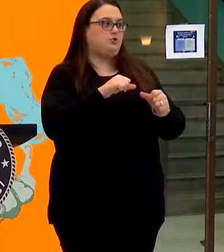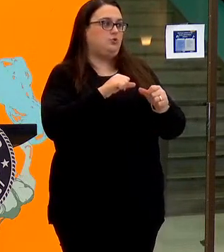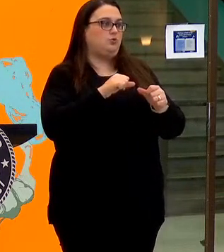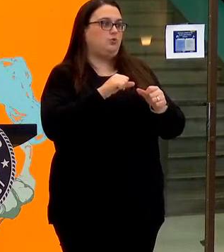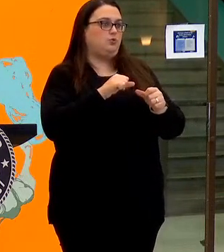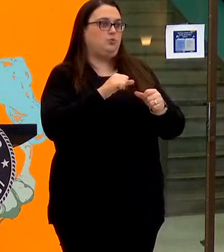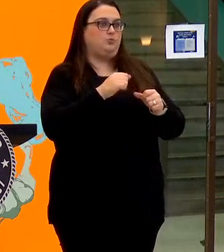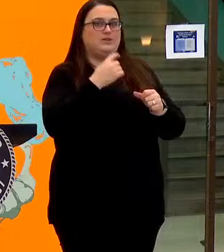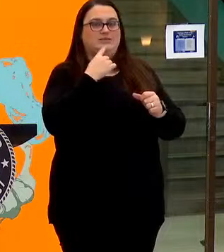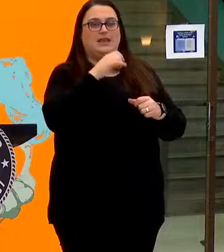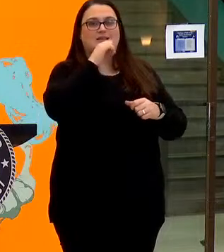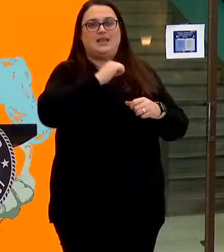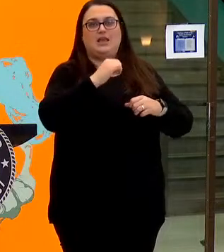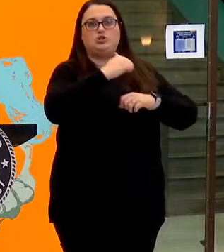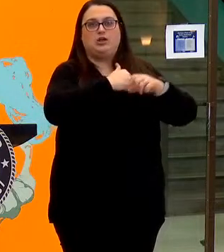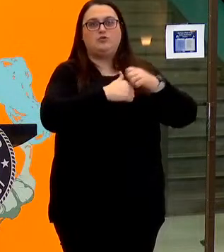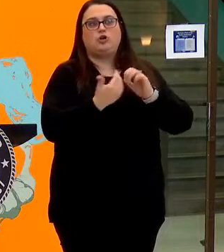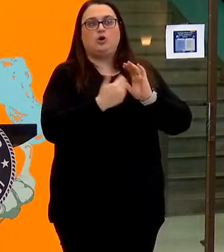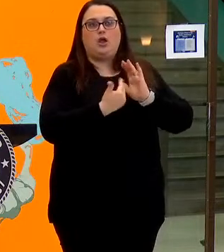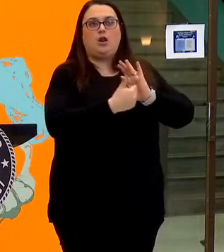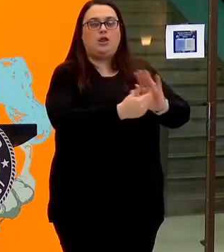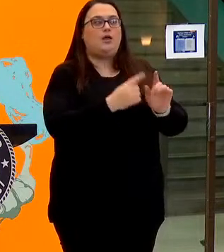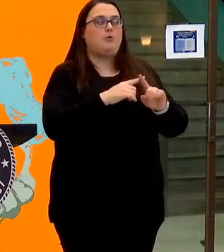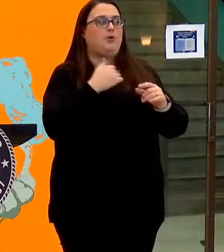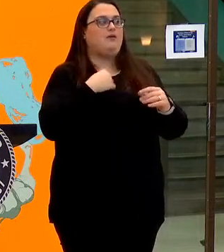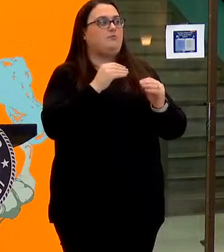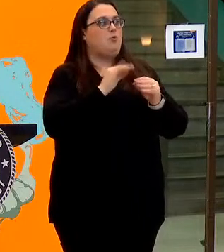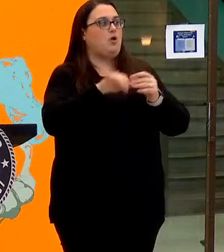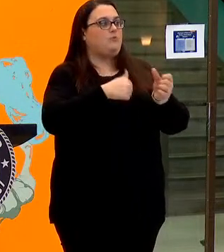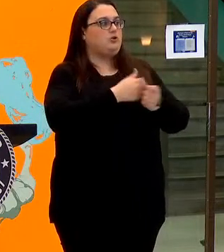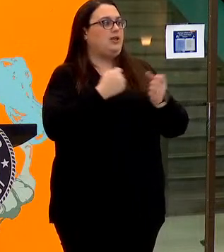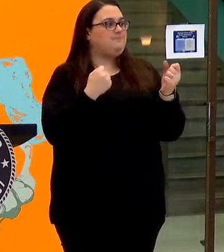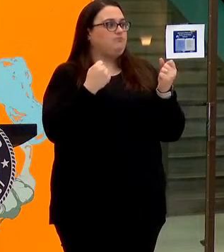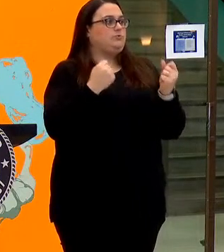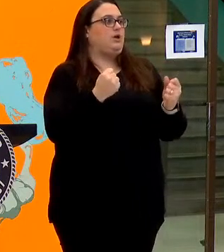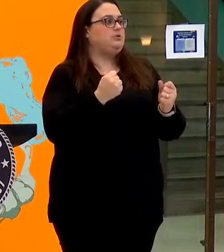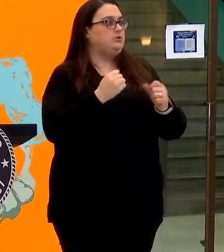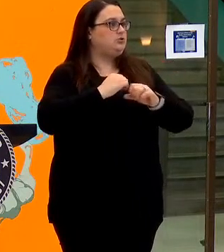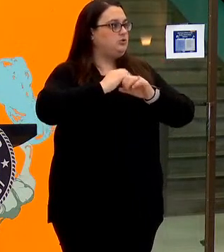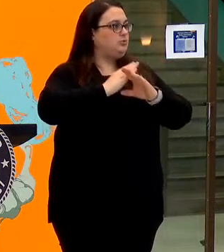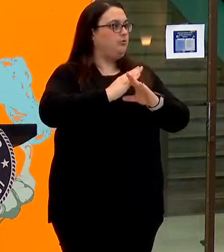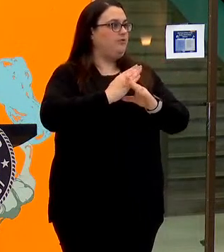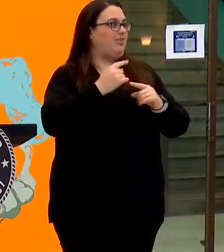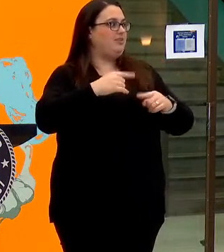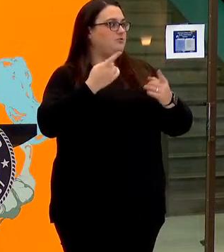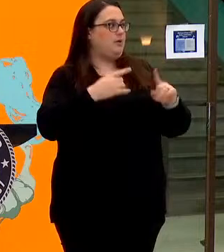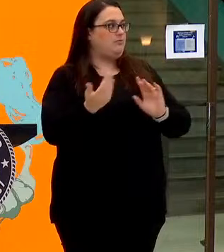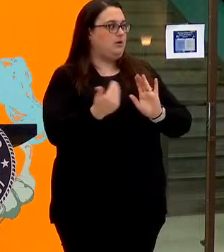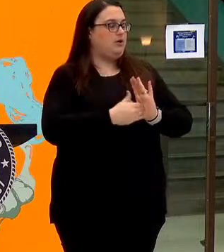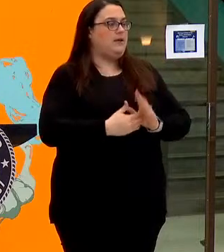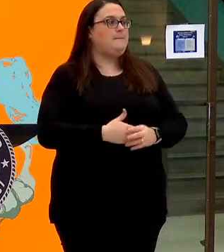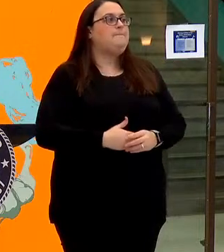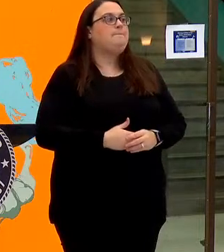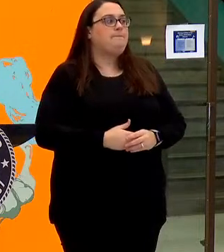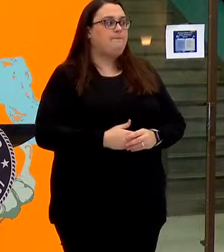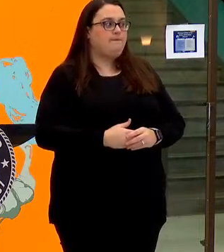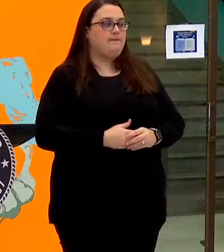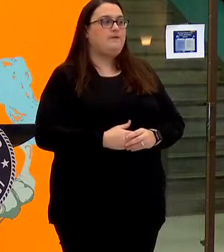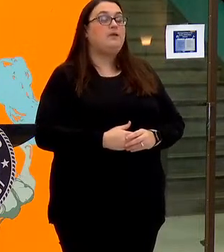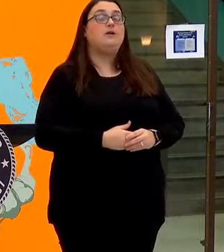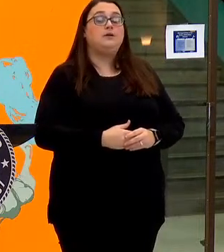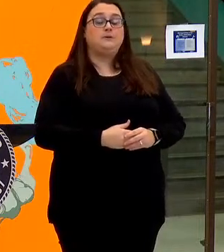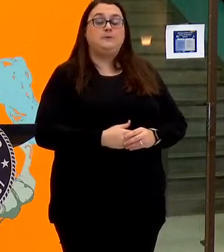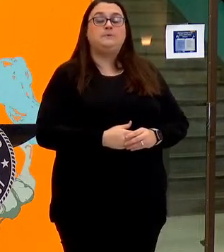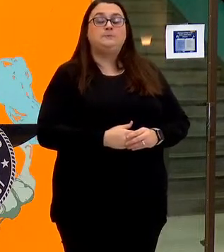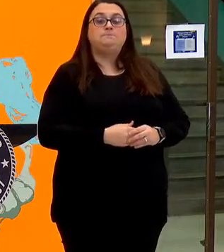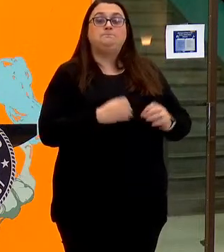to aging infrastructure, but that we have something that's more up-to-date and robust to prevent things like this from happening? Yeah, the question is what